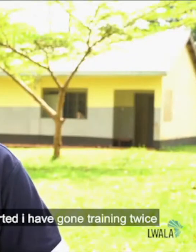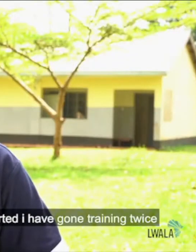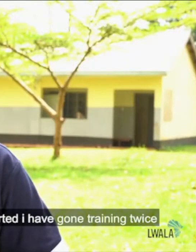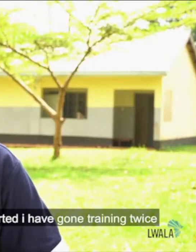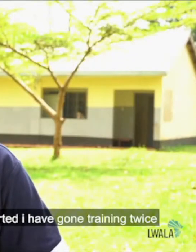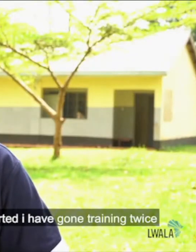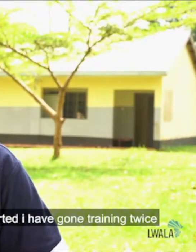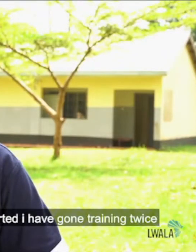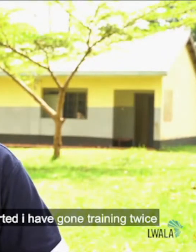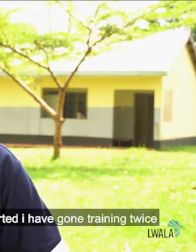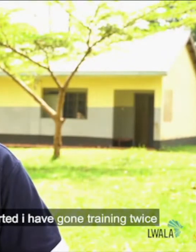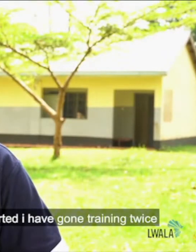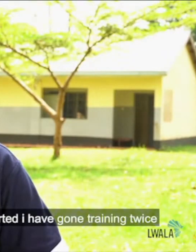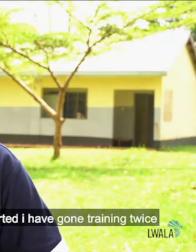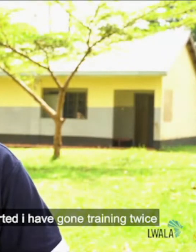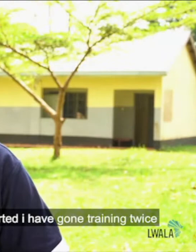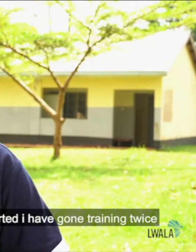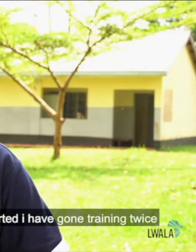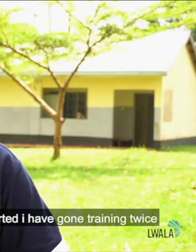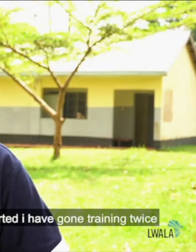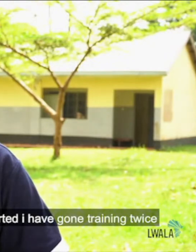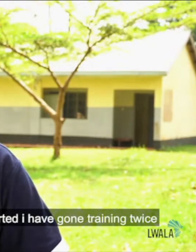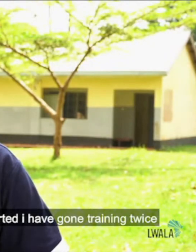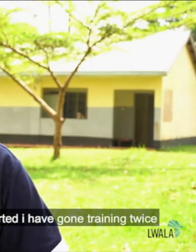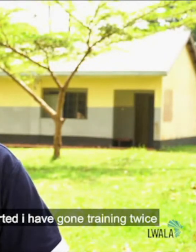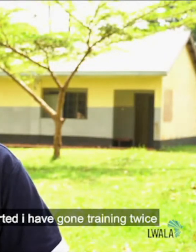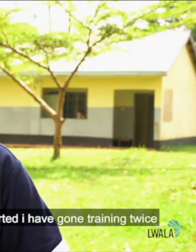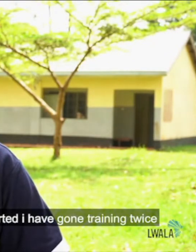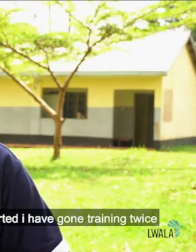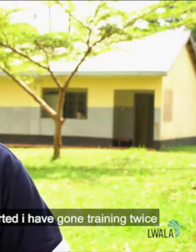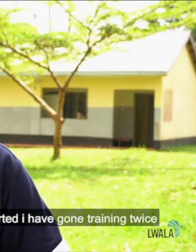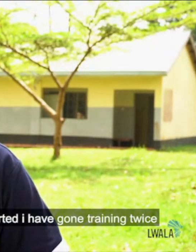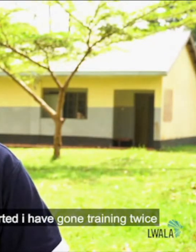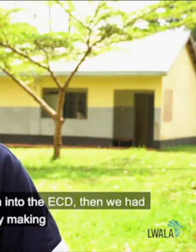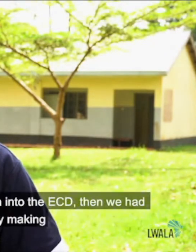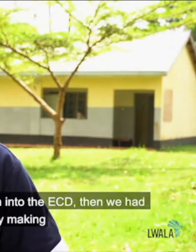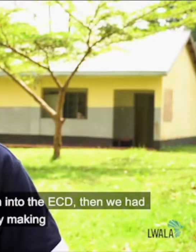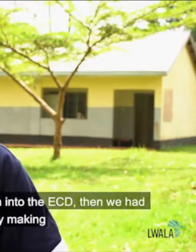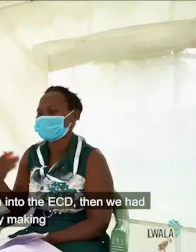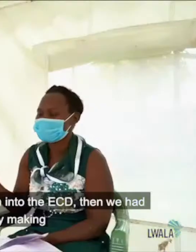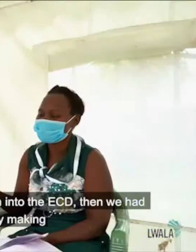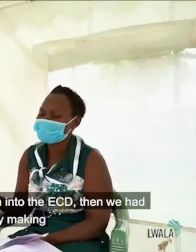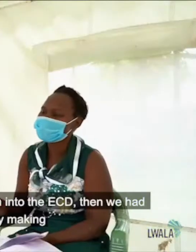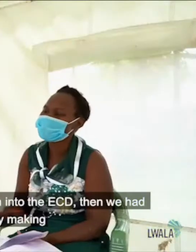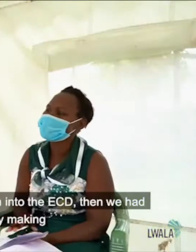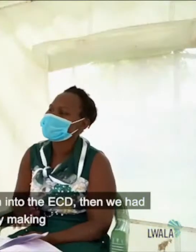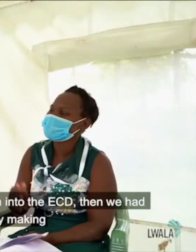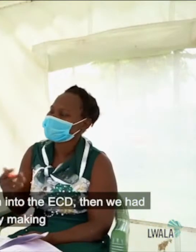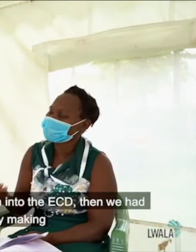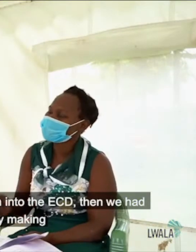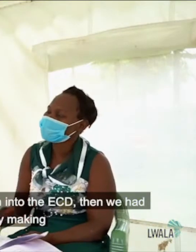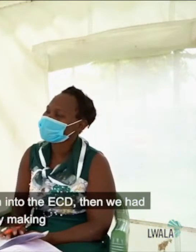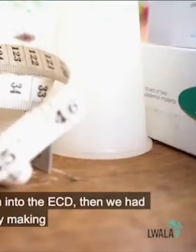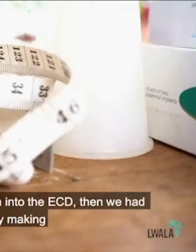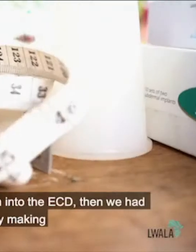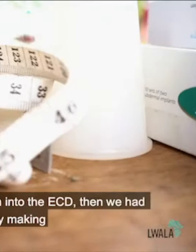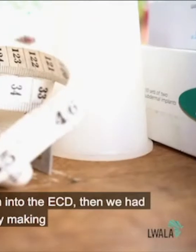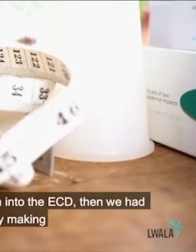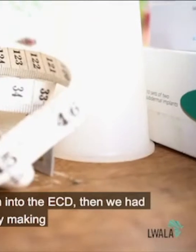ECD program, when it started, I've gone training twice. We have the first one was the introduction into